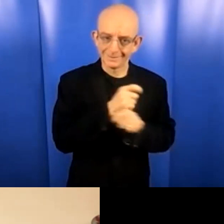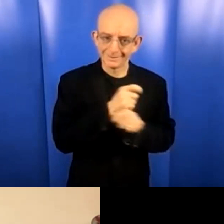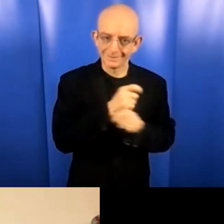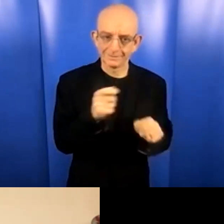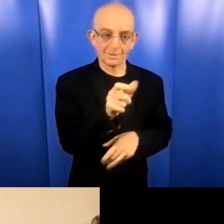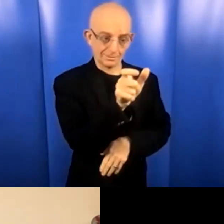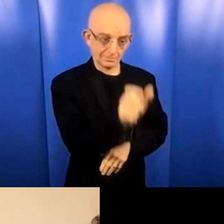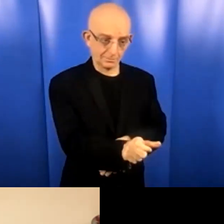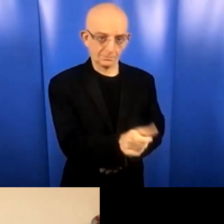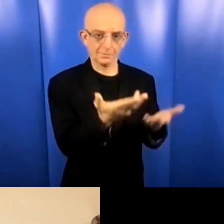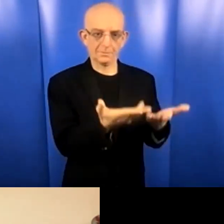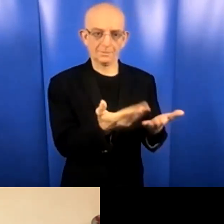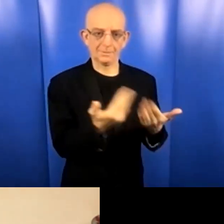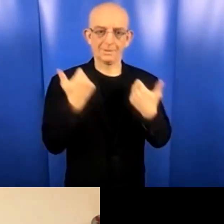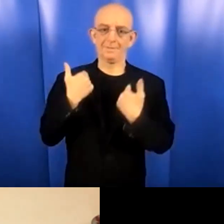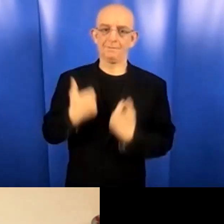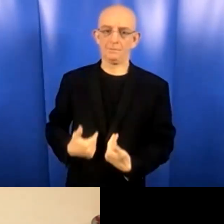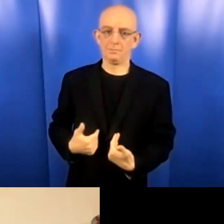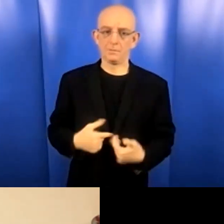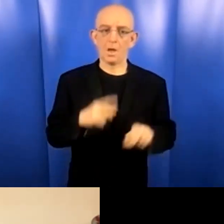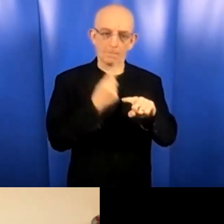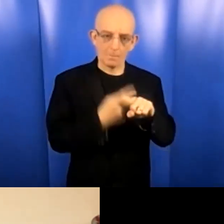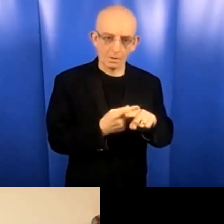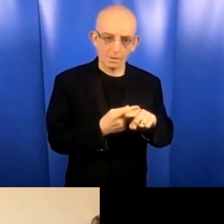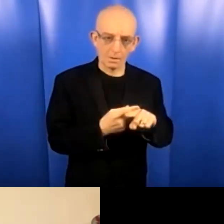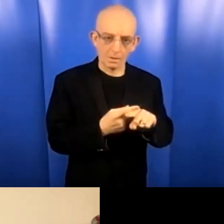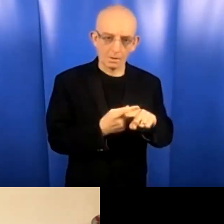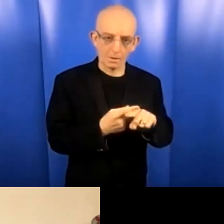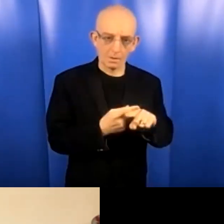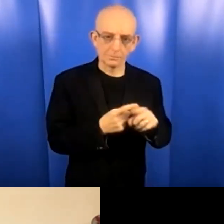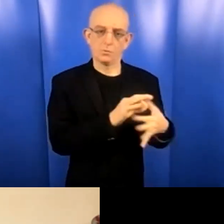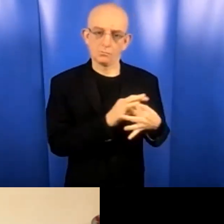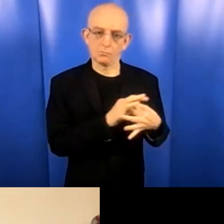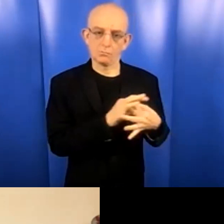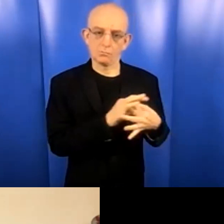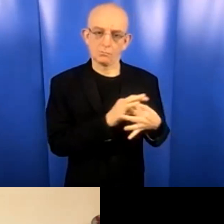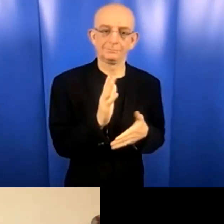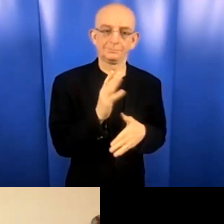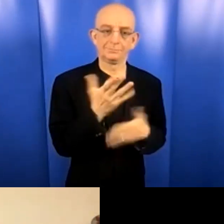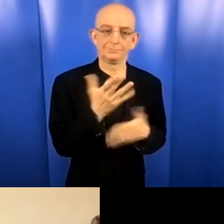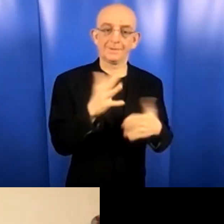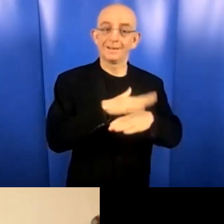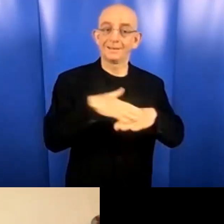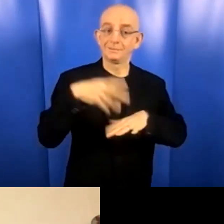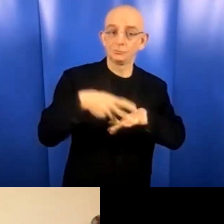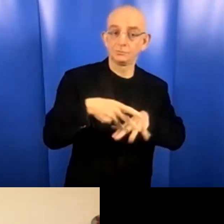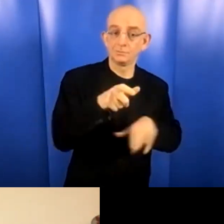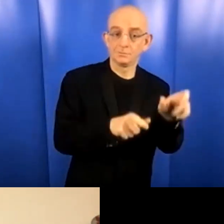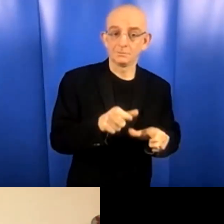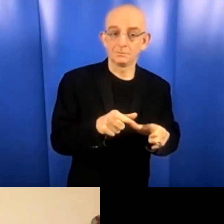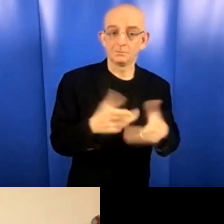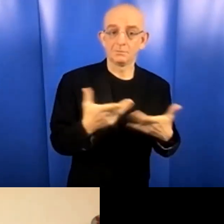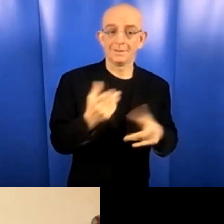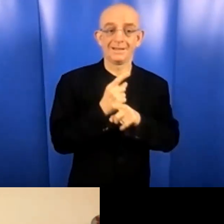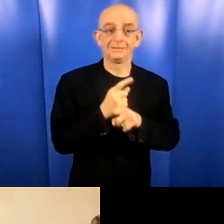our identities are overlapped, and sometimes we feel that we are nowhere. And that is why we urge all our brothers